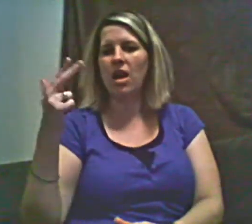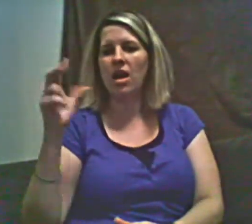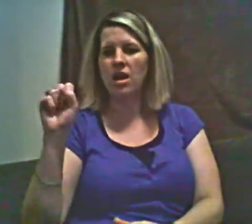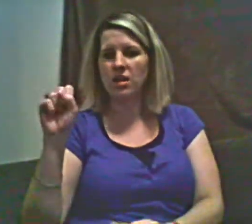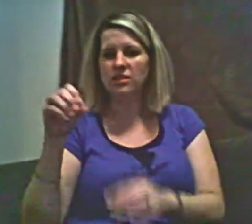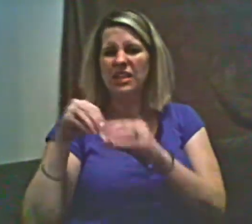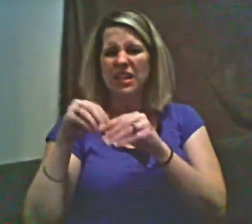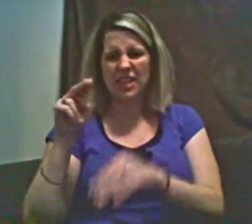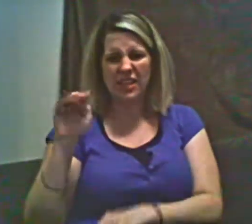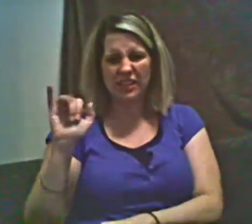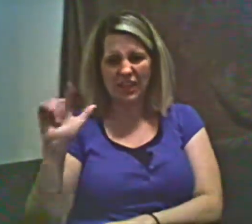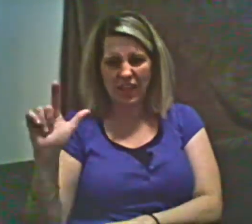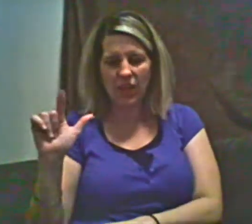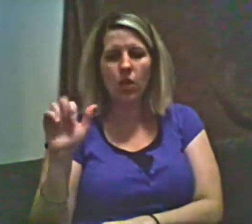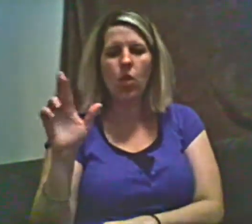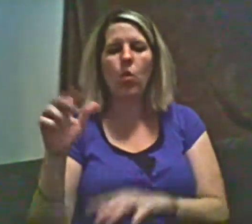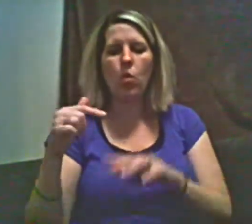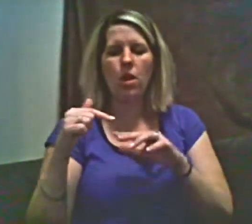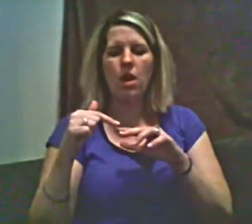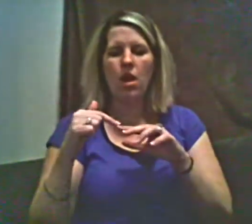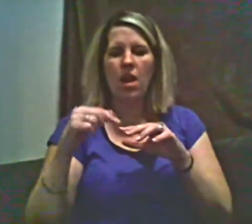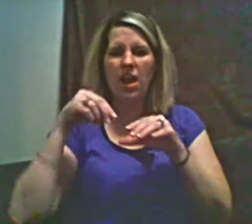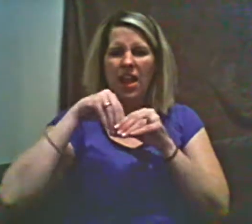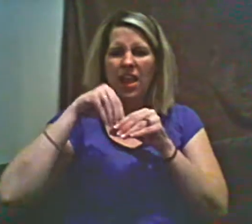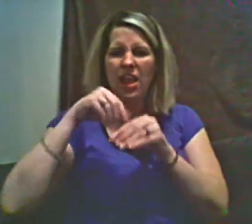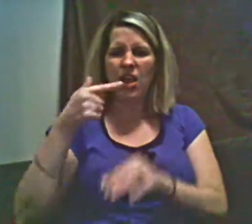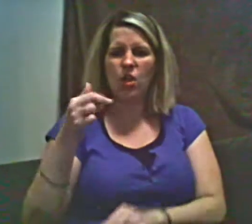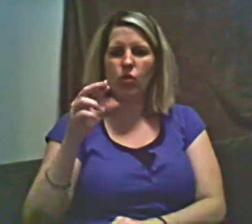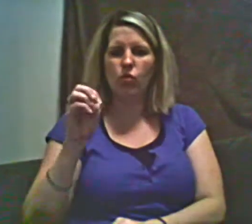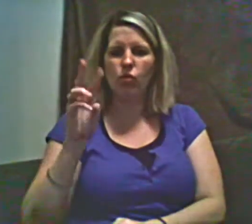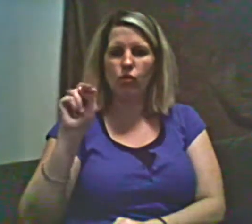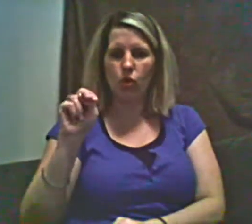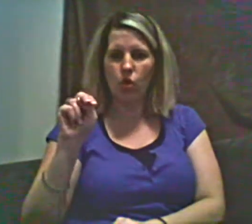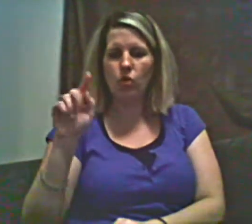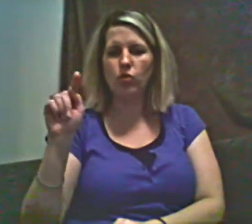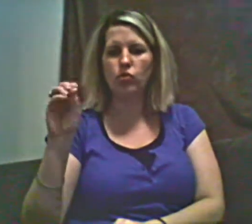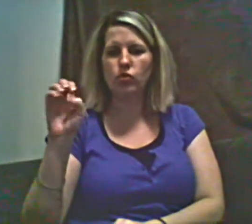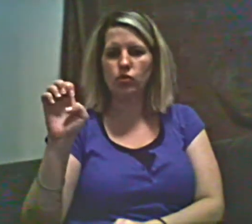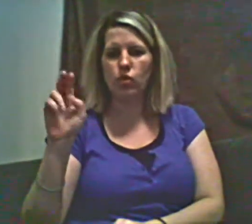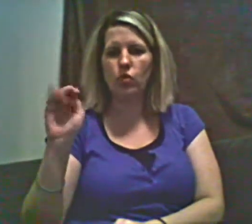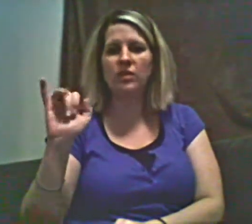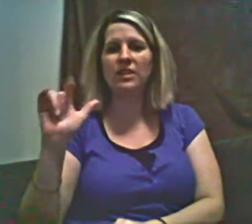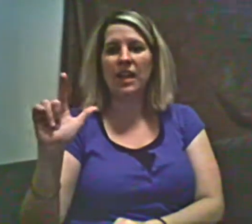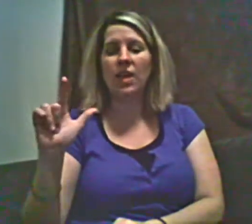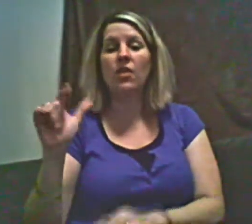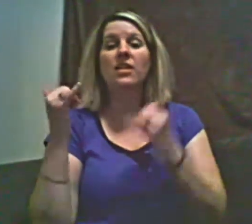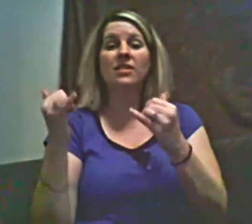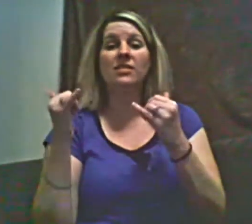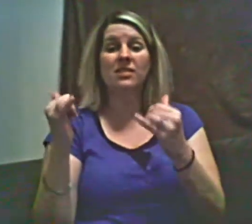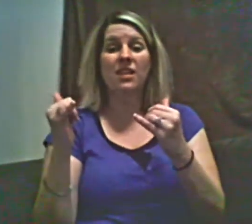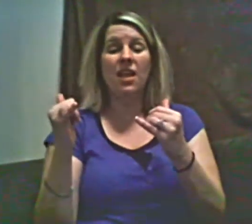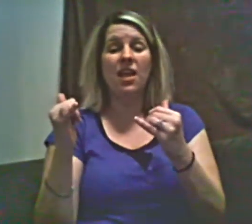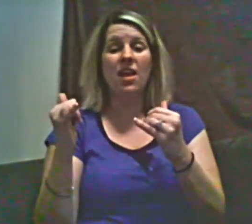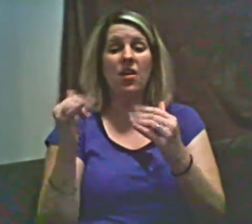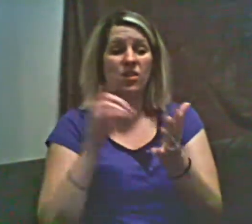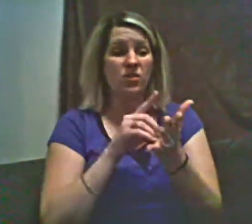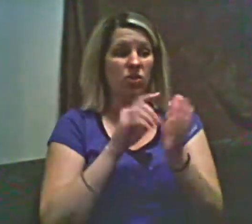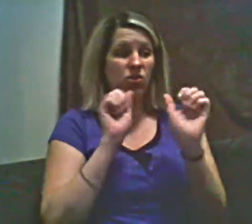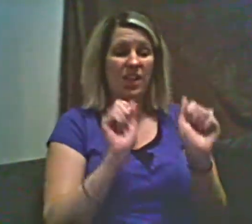do topically or orally now. The ingrown toenails, they can do little minor surgeries where they take